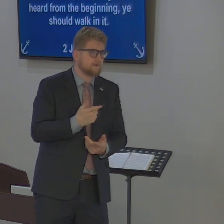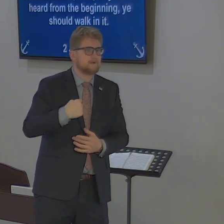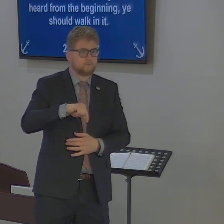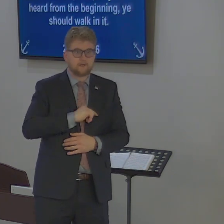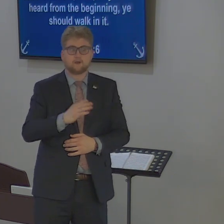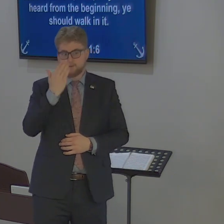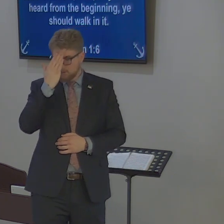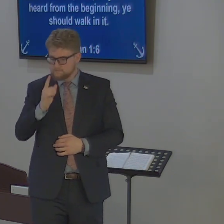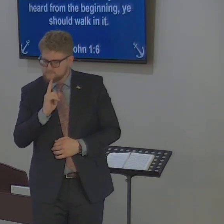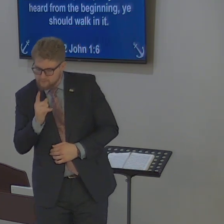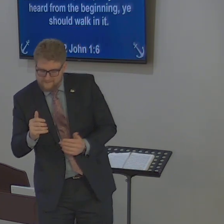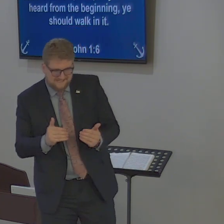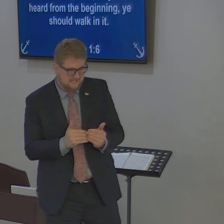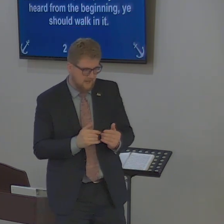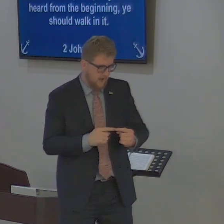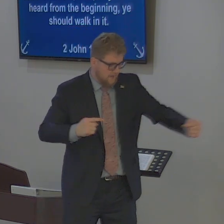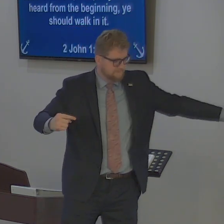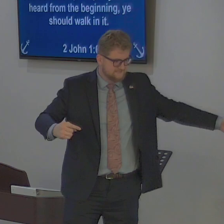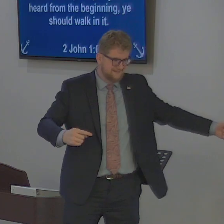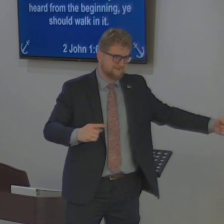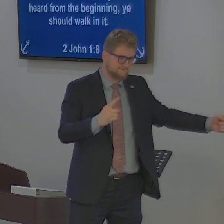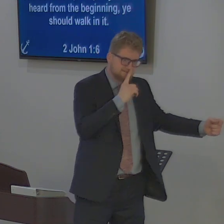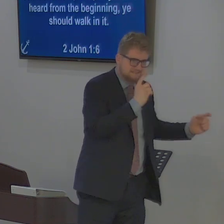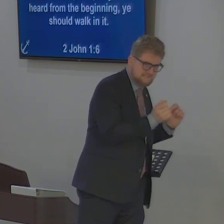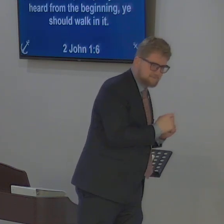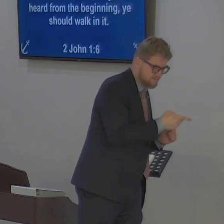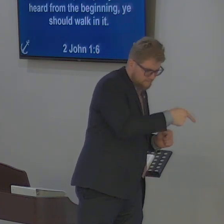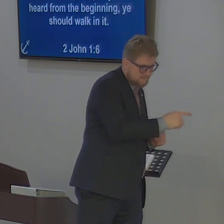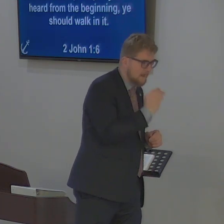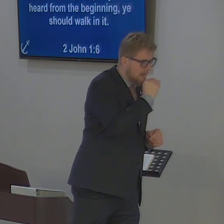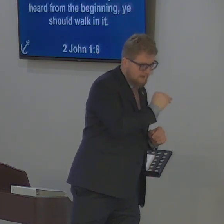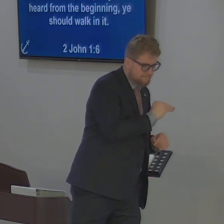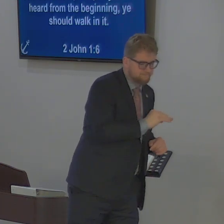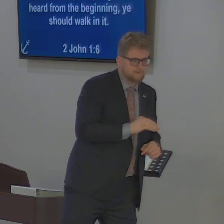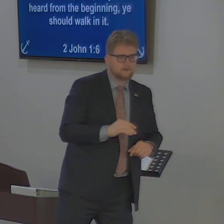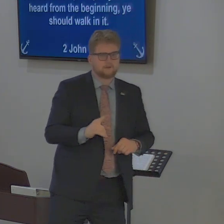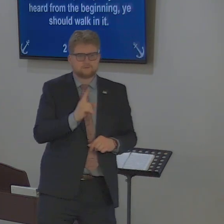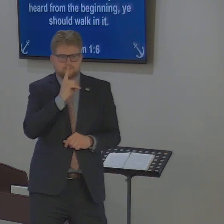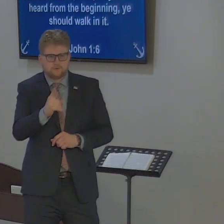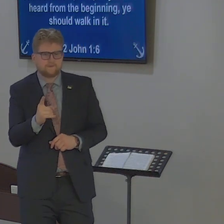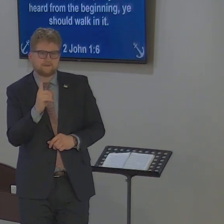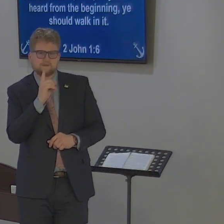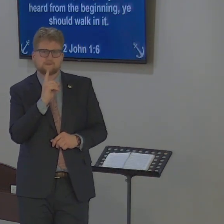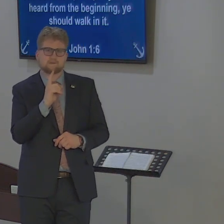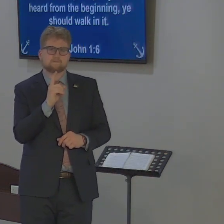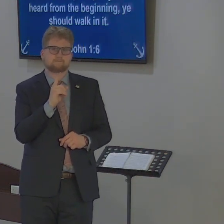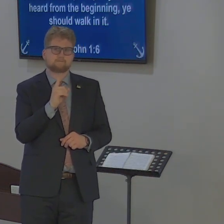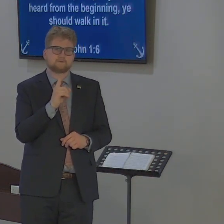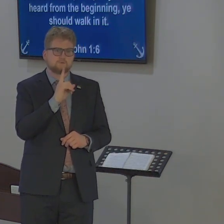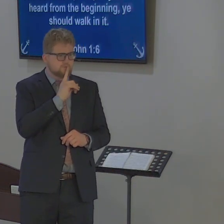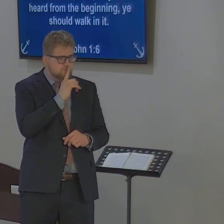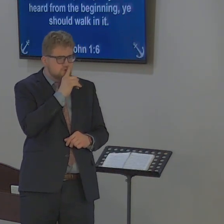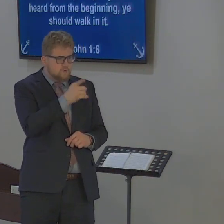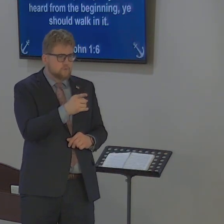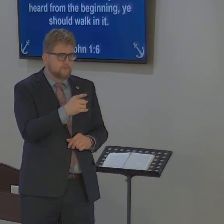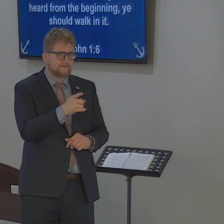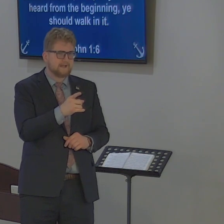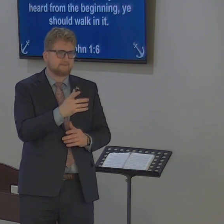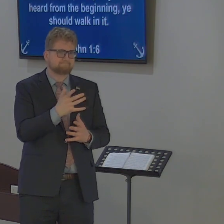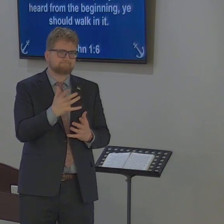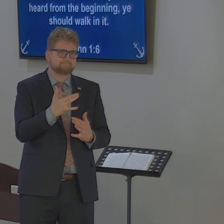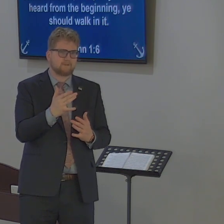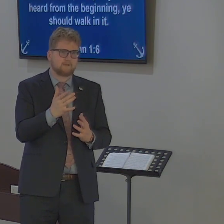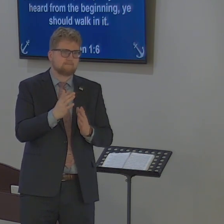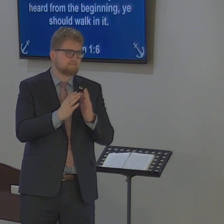deception, which is a lie. And love is a fuel to survive, really. Let me say it this way. If everybody always jokes about